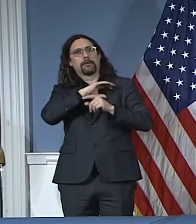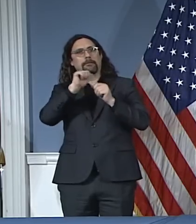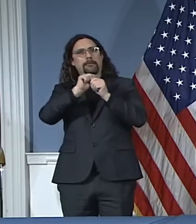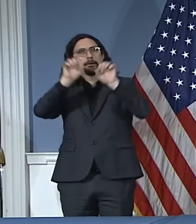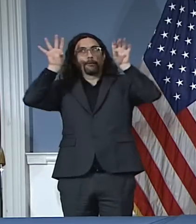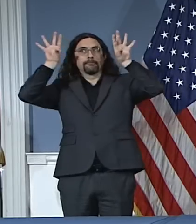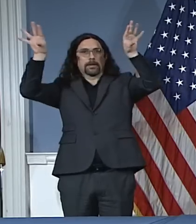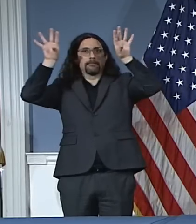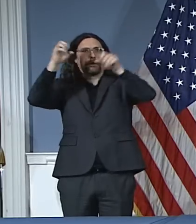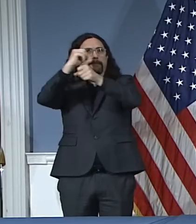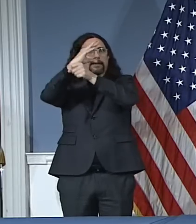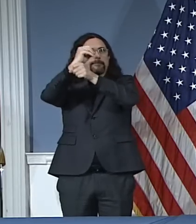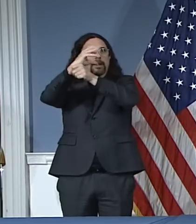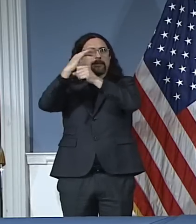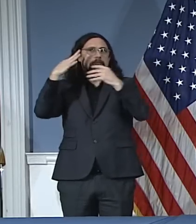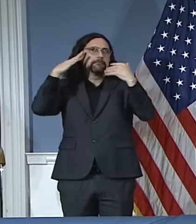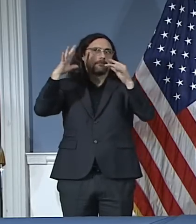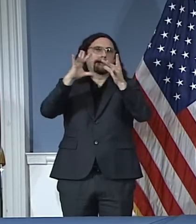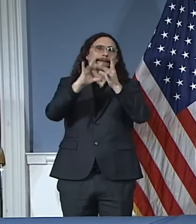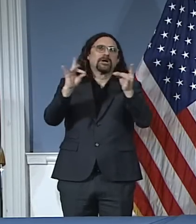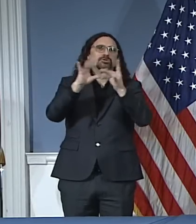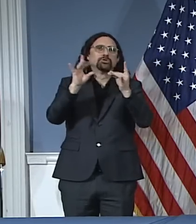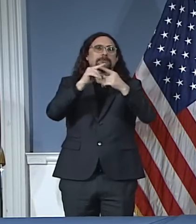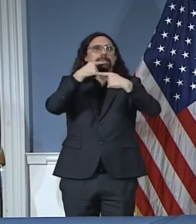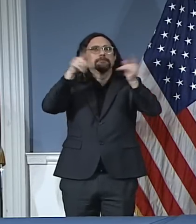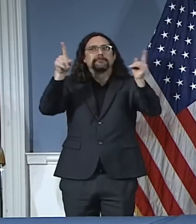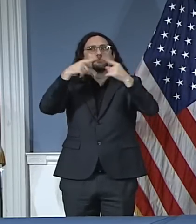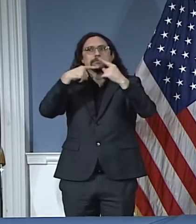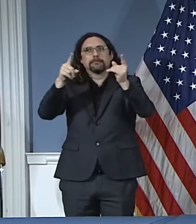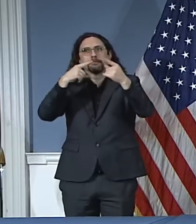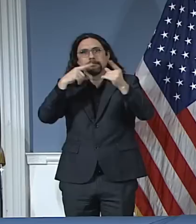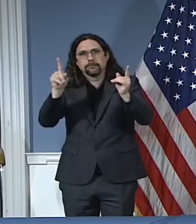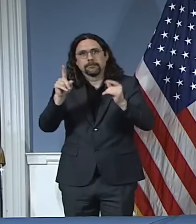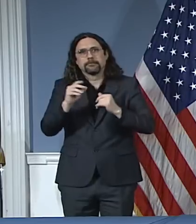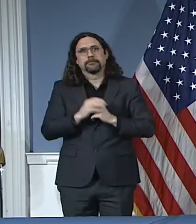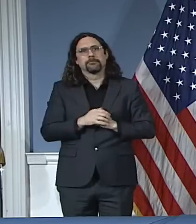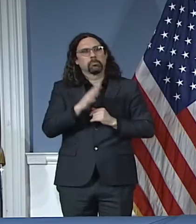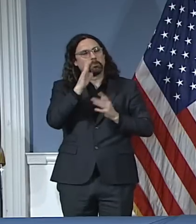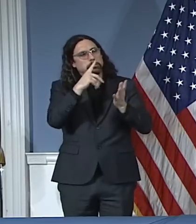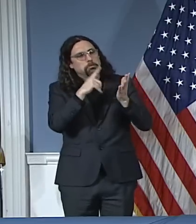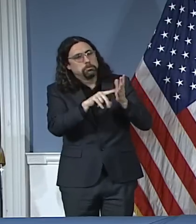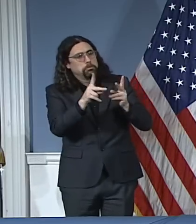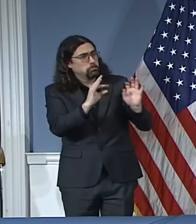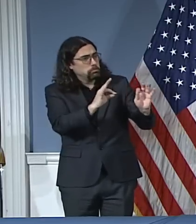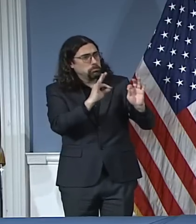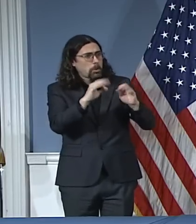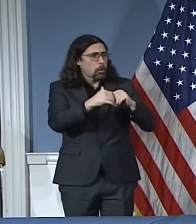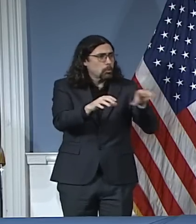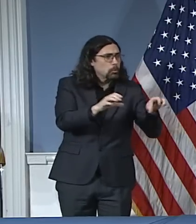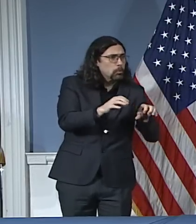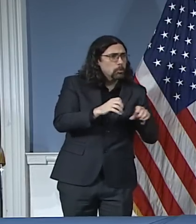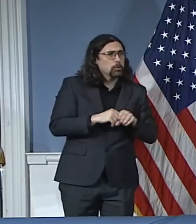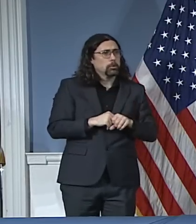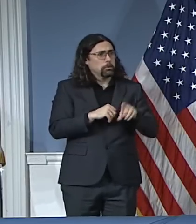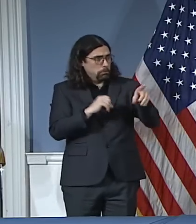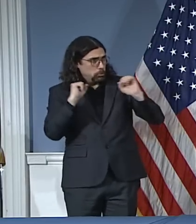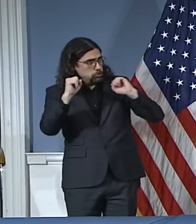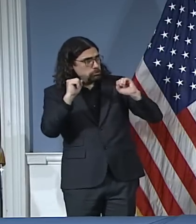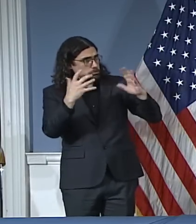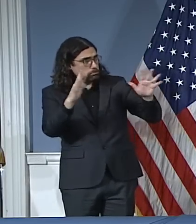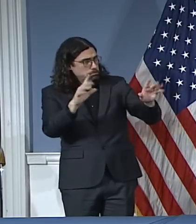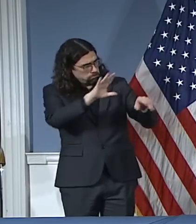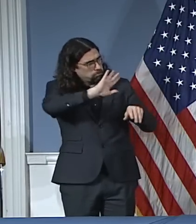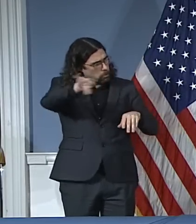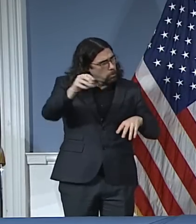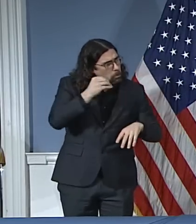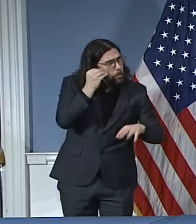say that tongue in cheek. We are all in this together, and it was heartwarming, I'm sure, to see. Mr. Mayor, you